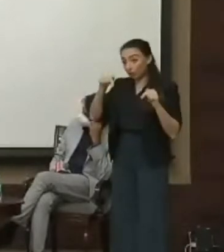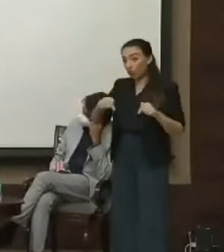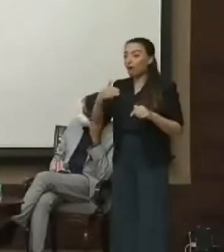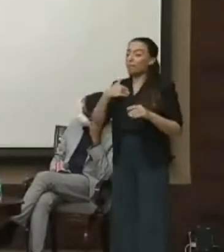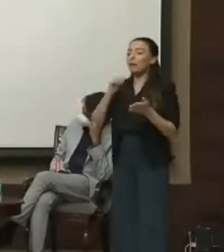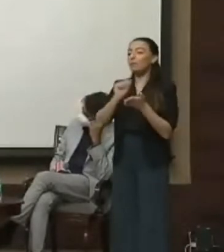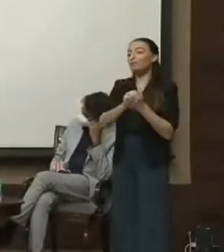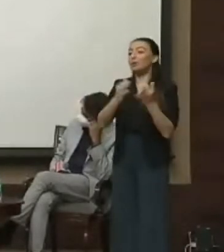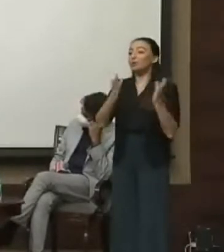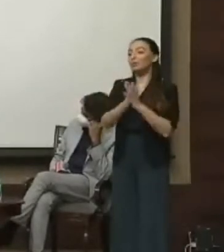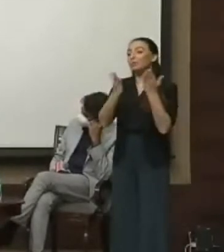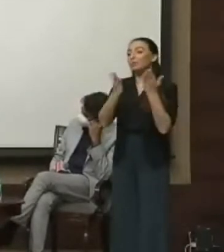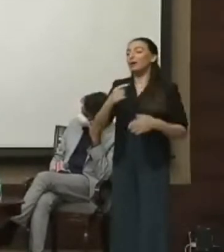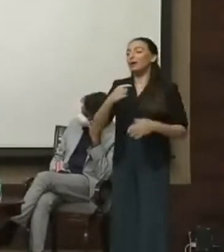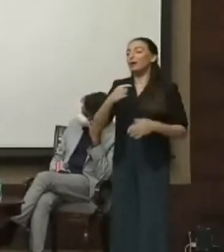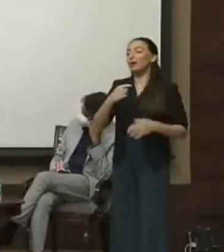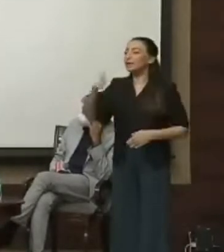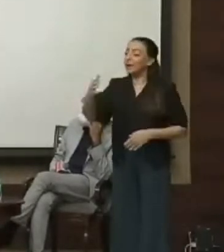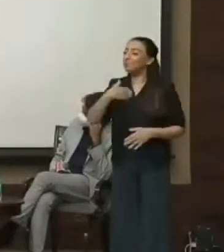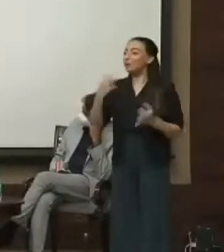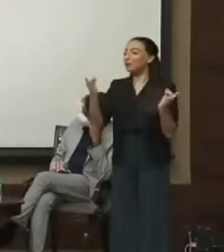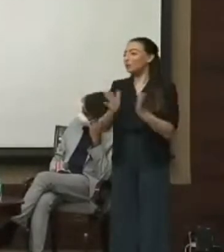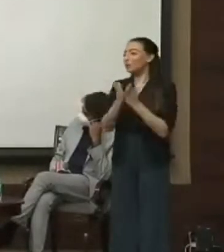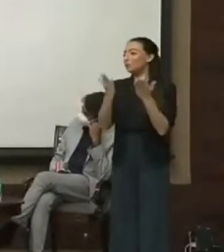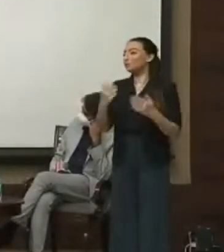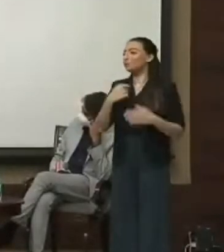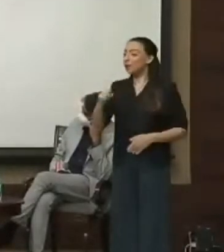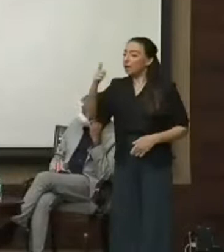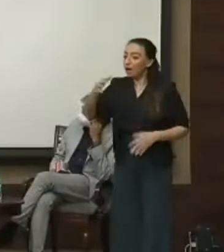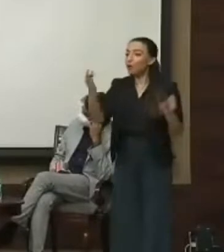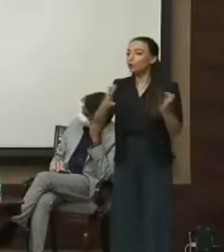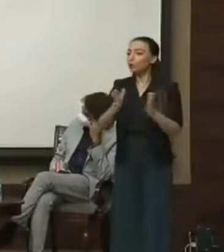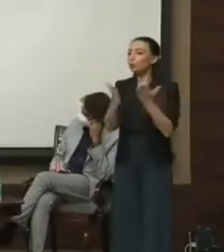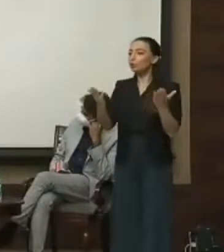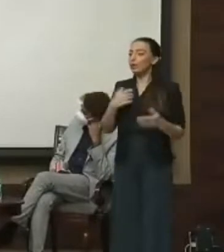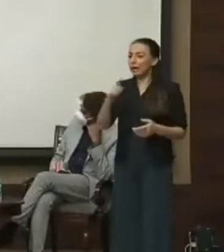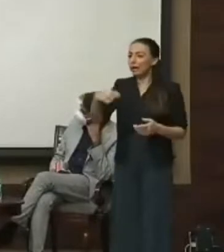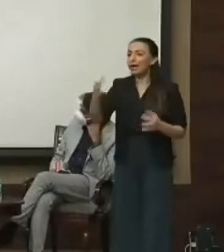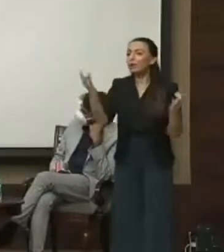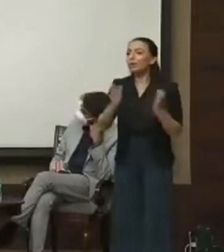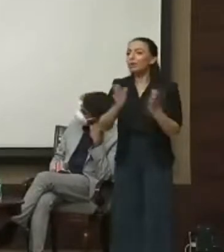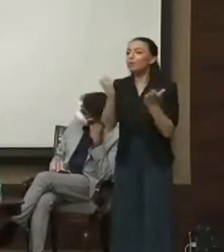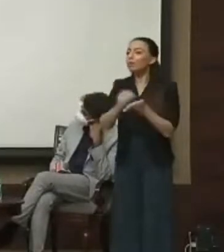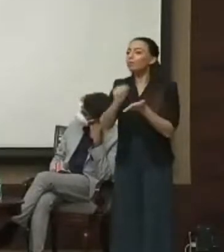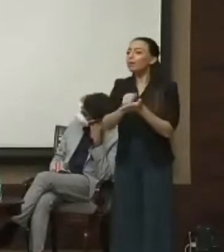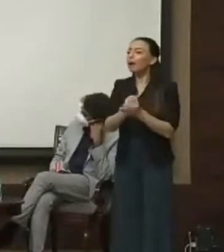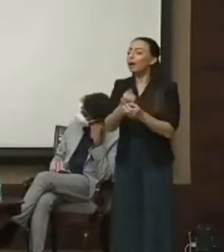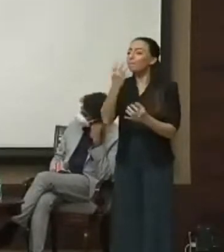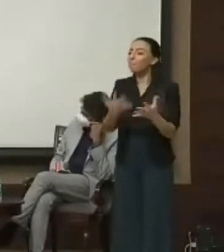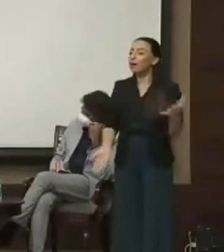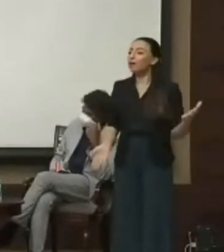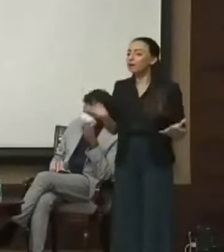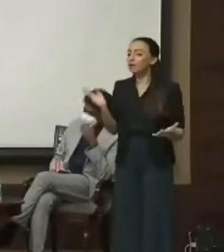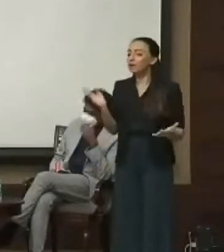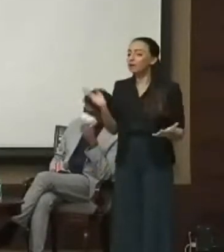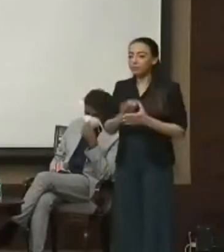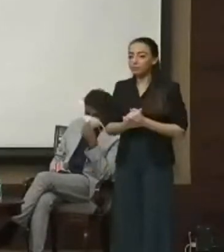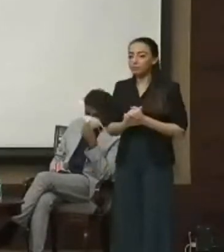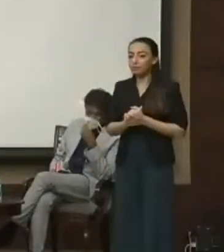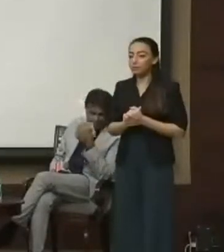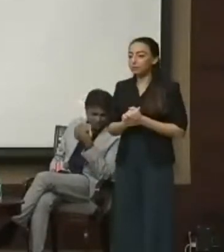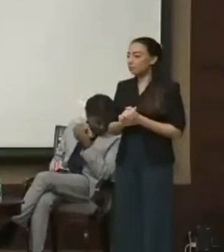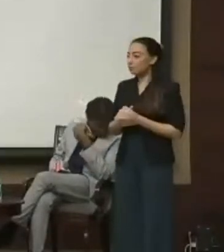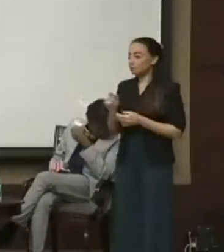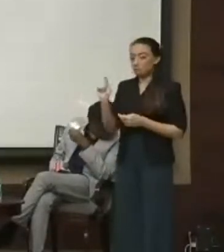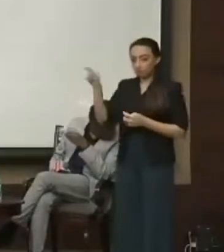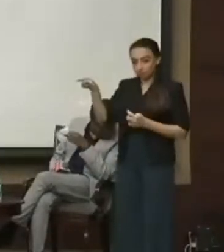published. The last time I met him, it was gifted. Today is the invisible majority. So, Firoz, the question